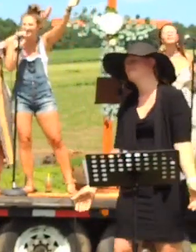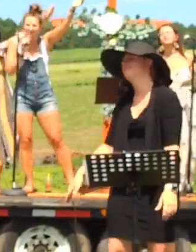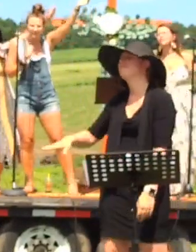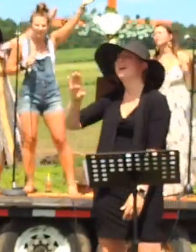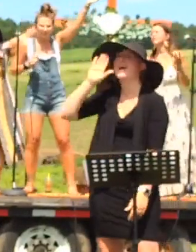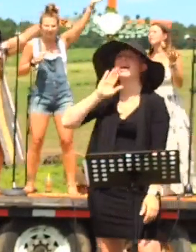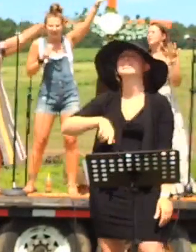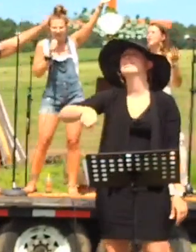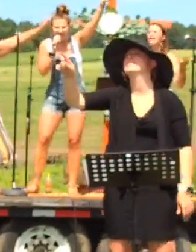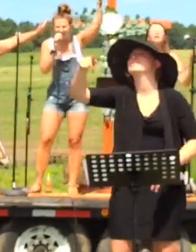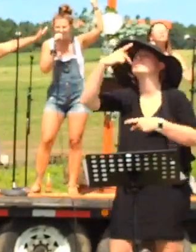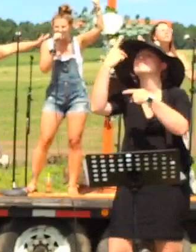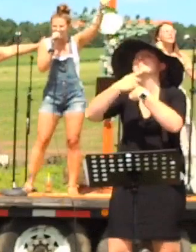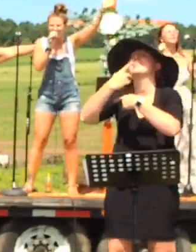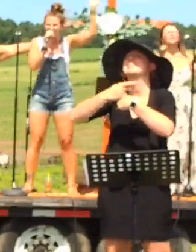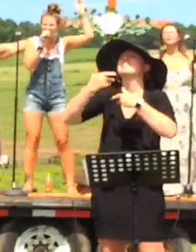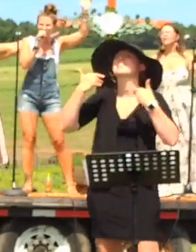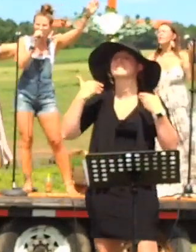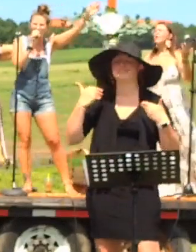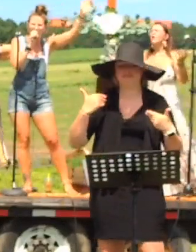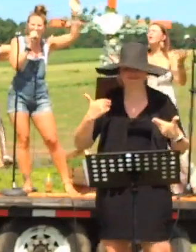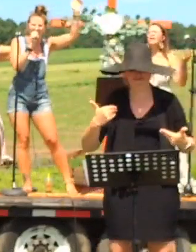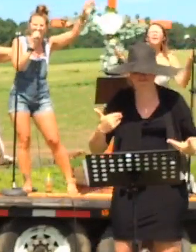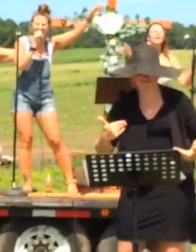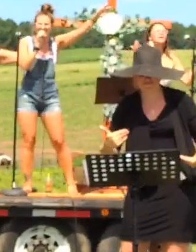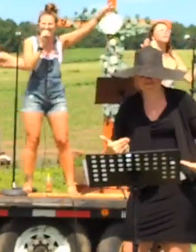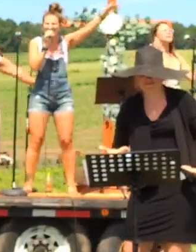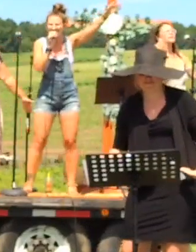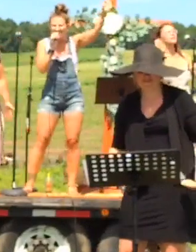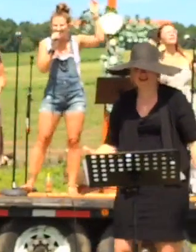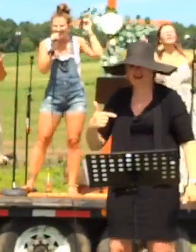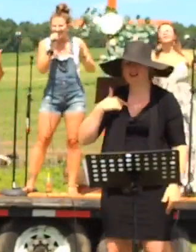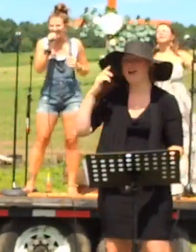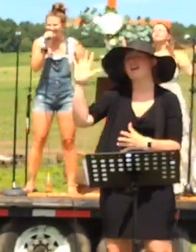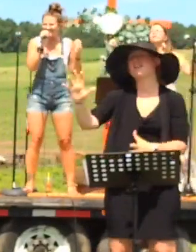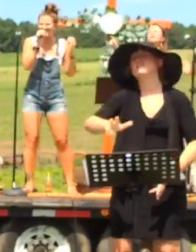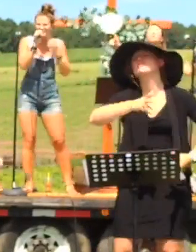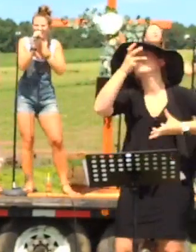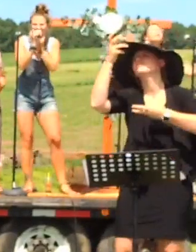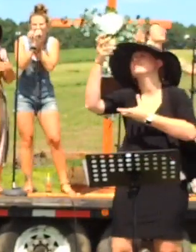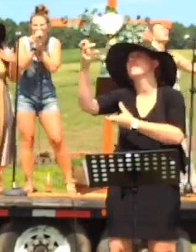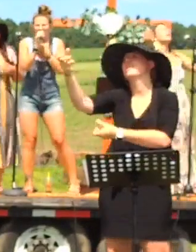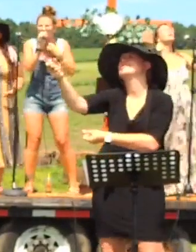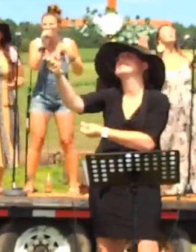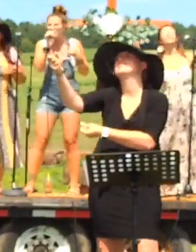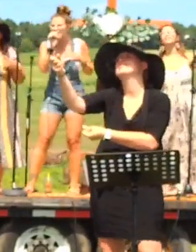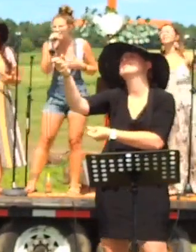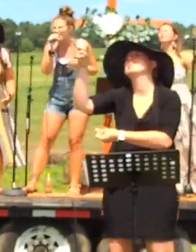faithfulness. I'm still in your hands. This is my